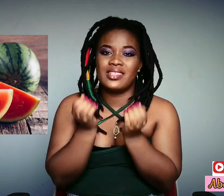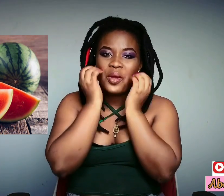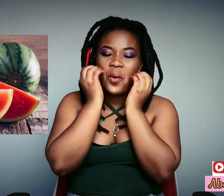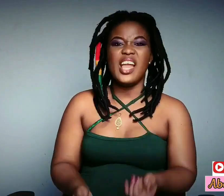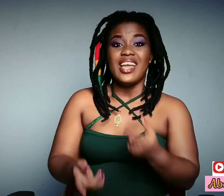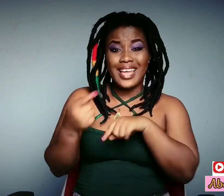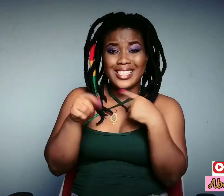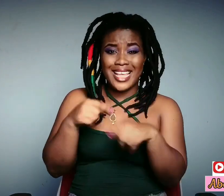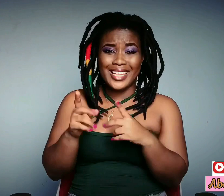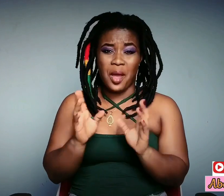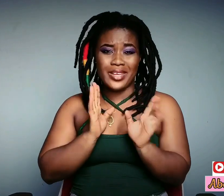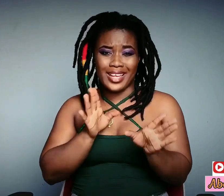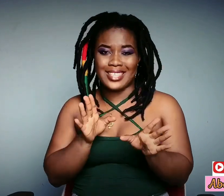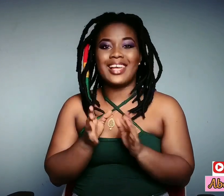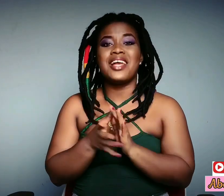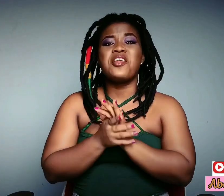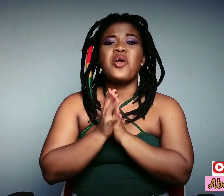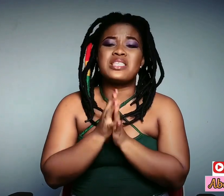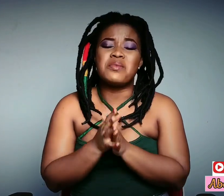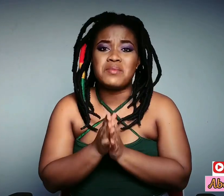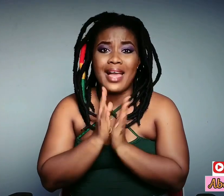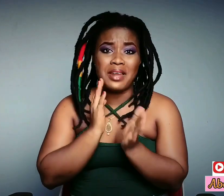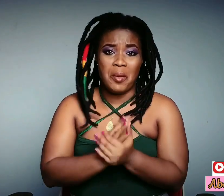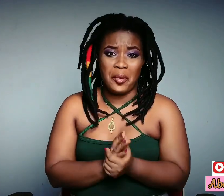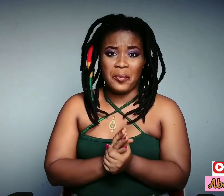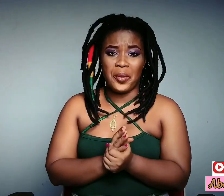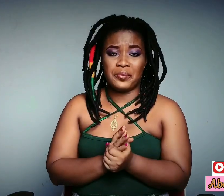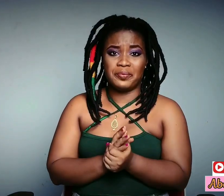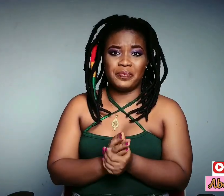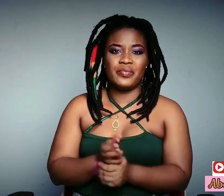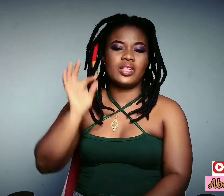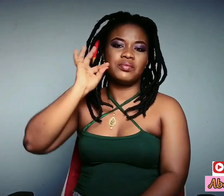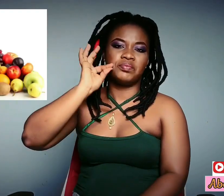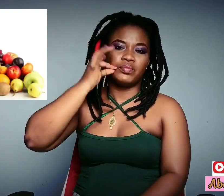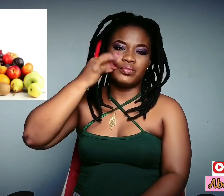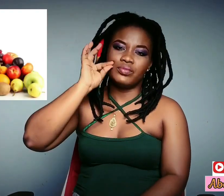watermelon yeah sign me am kasa you see me bit me I am pepper